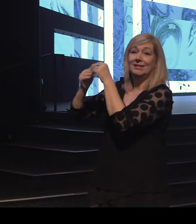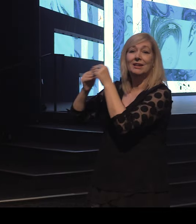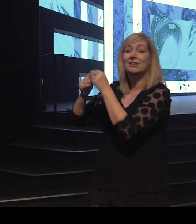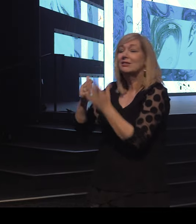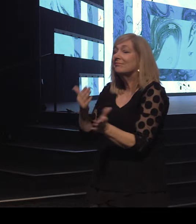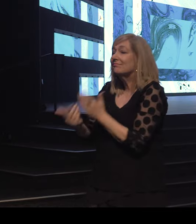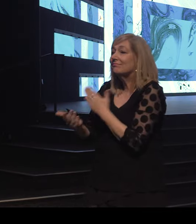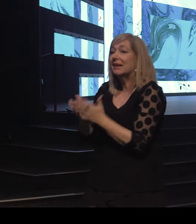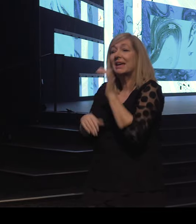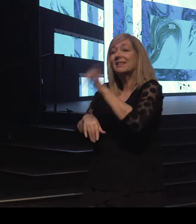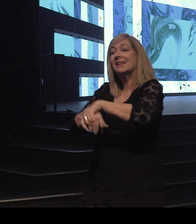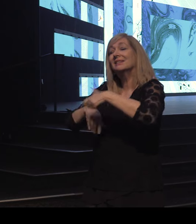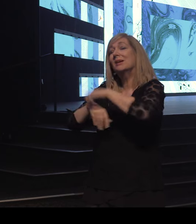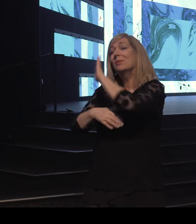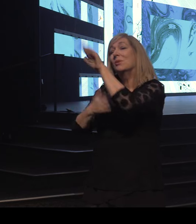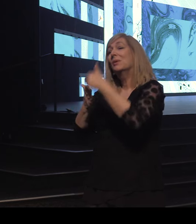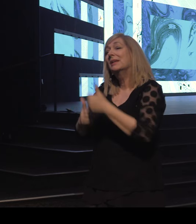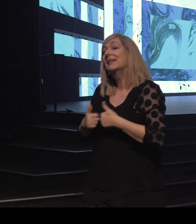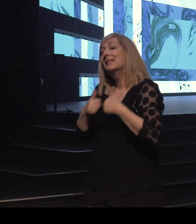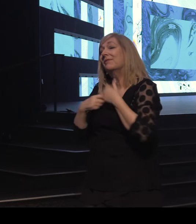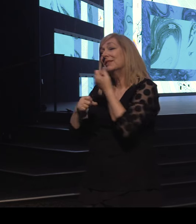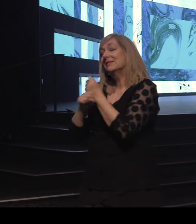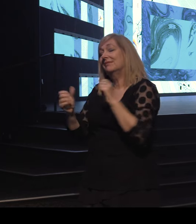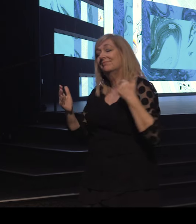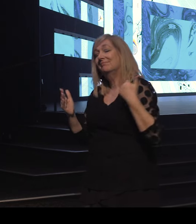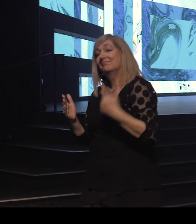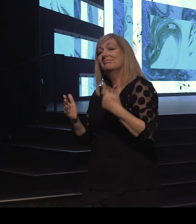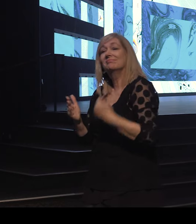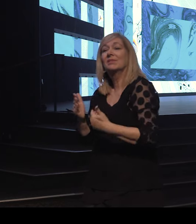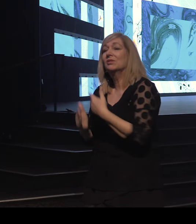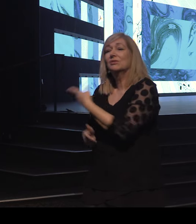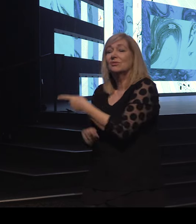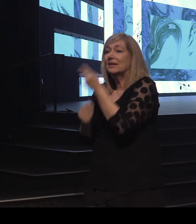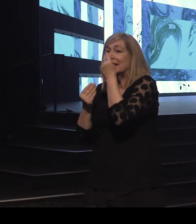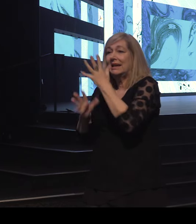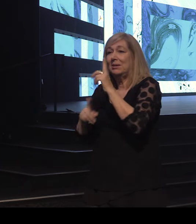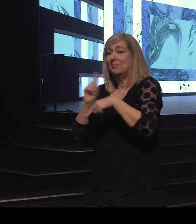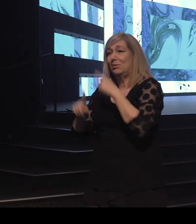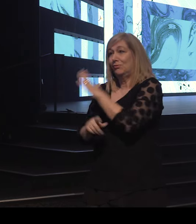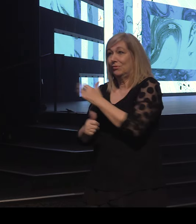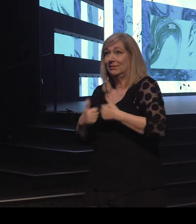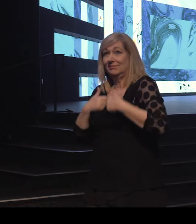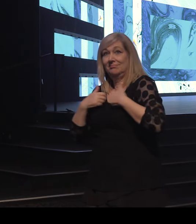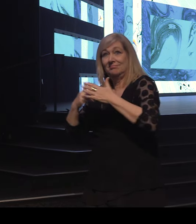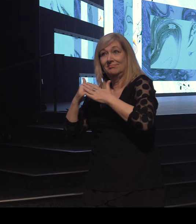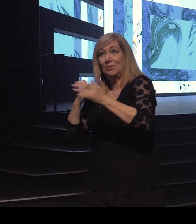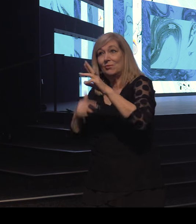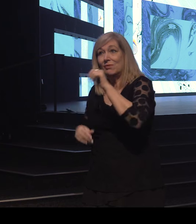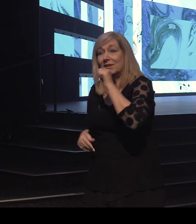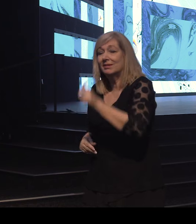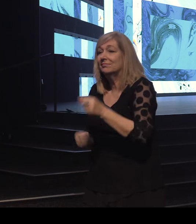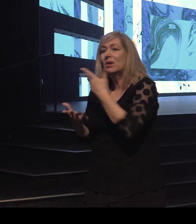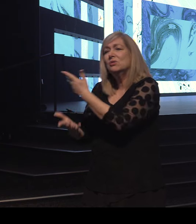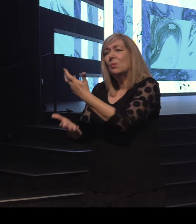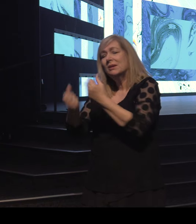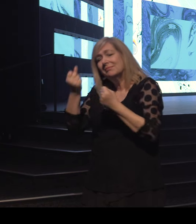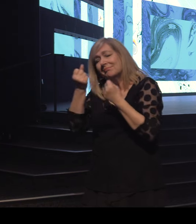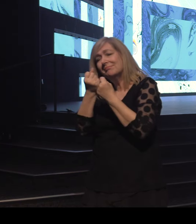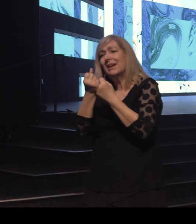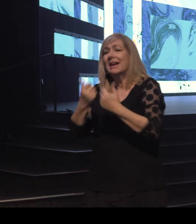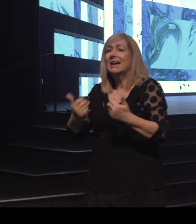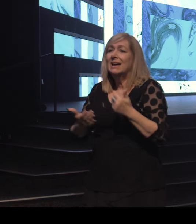that point, probably her own life and safety was the last thing on her mind. If only she could help the youth of